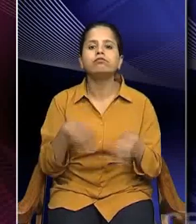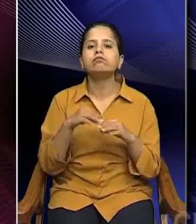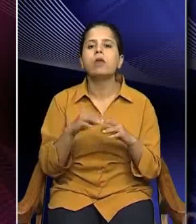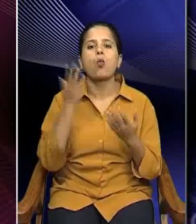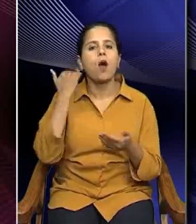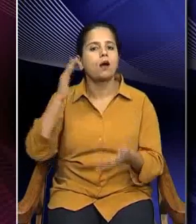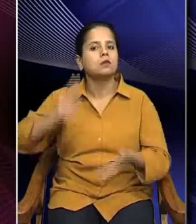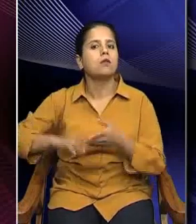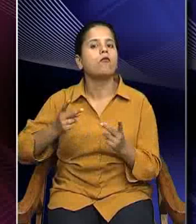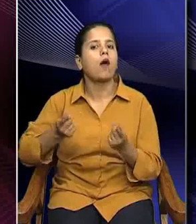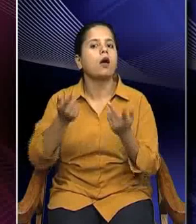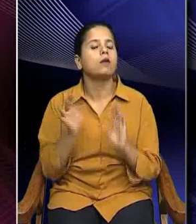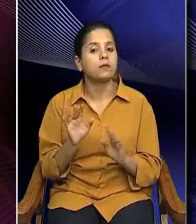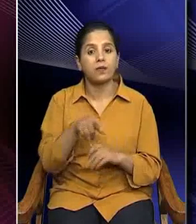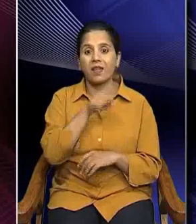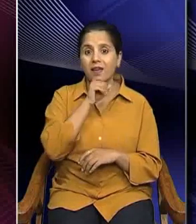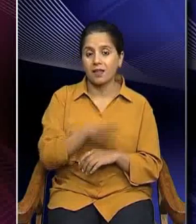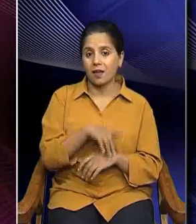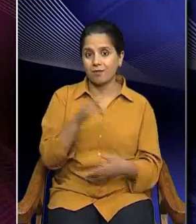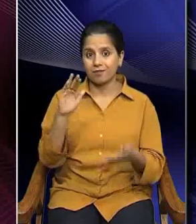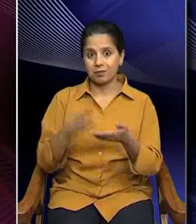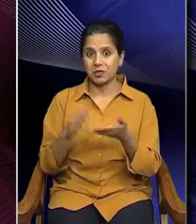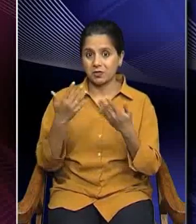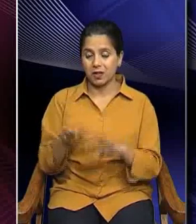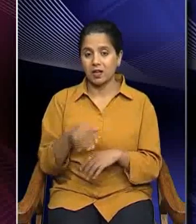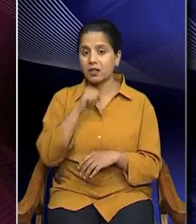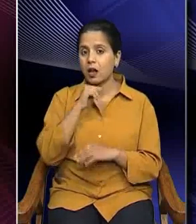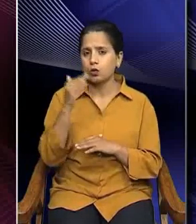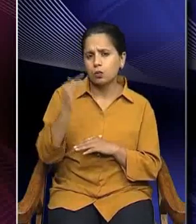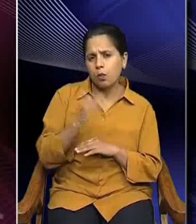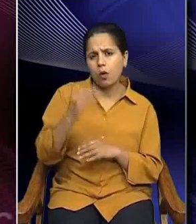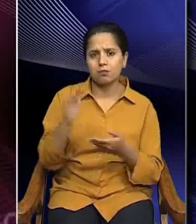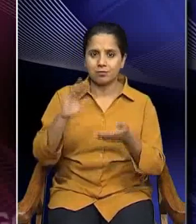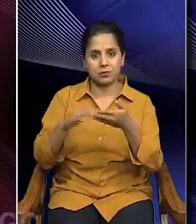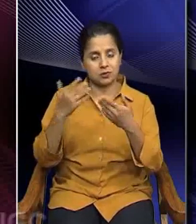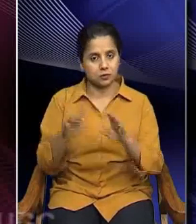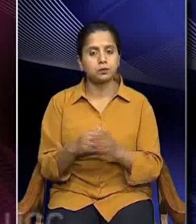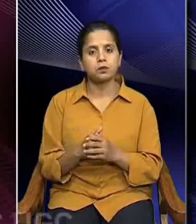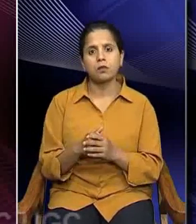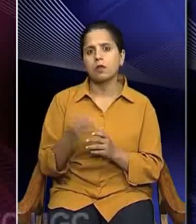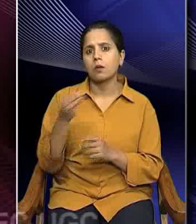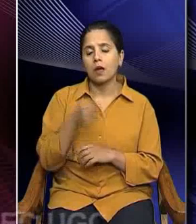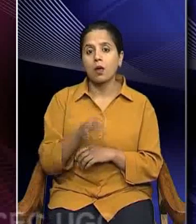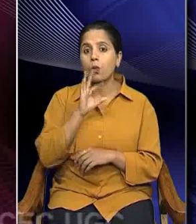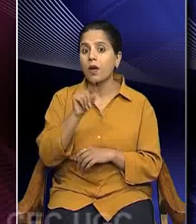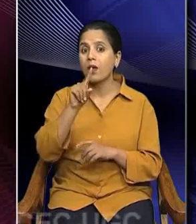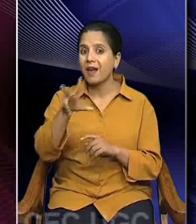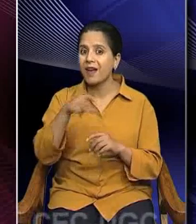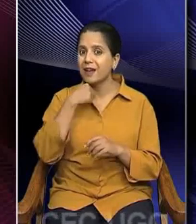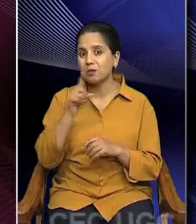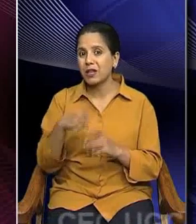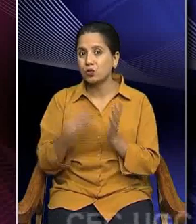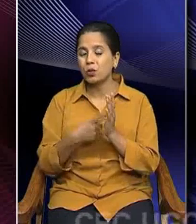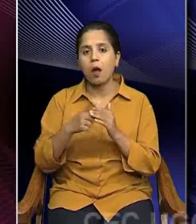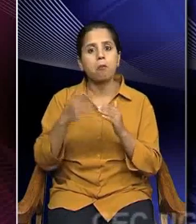when these young girls and women enter into marriage at an early age, many times before the legal age at marriage, so